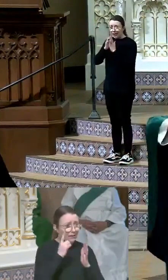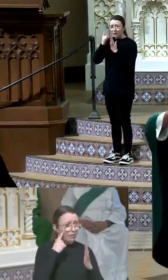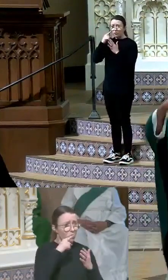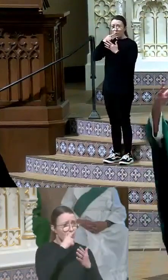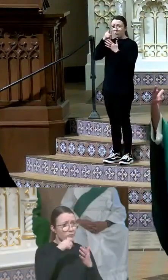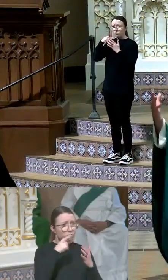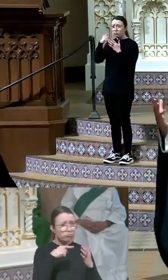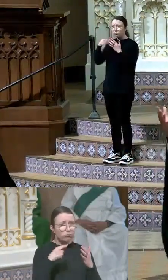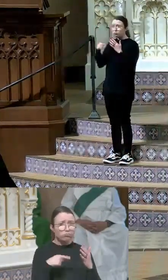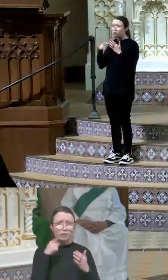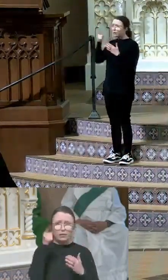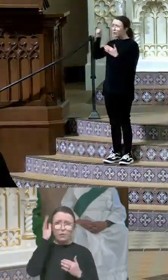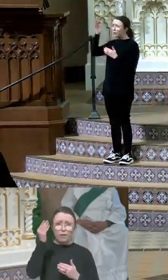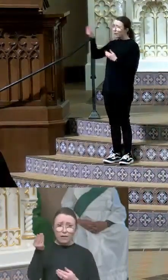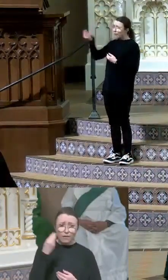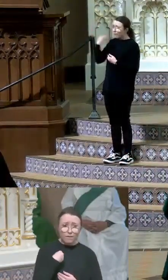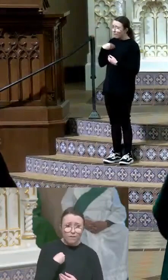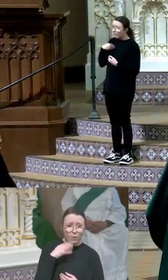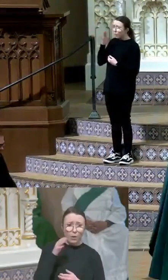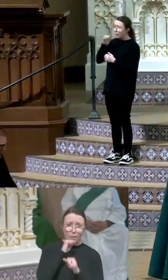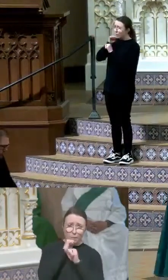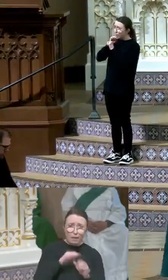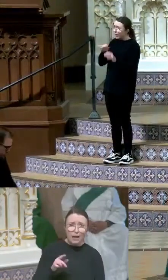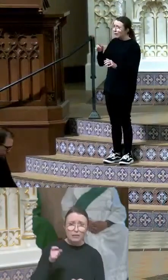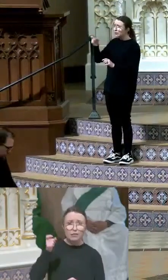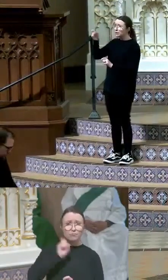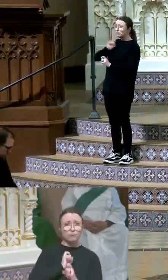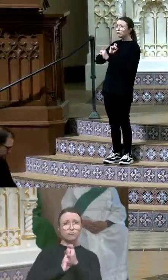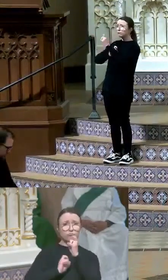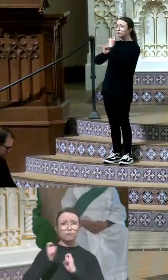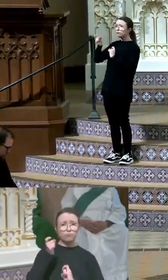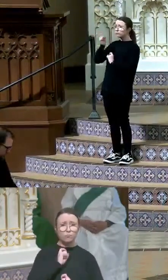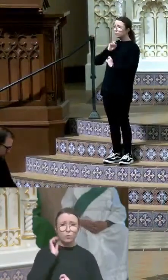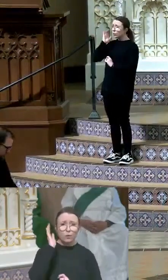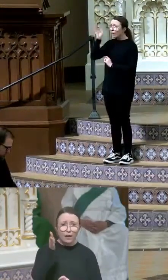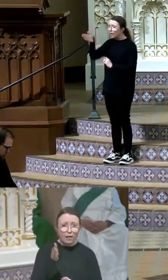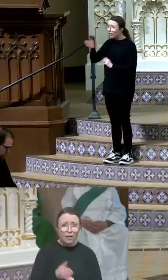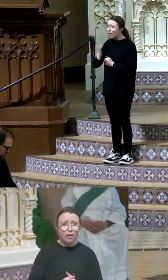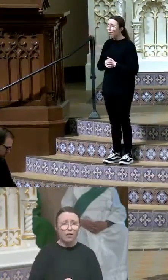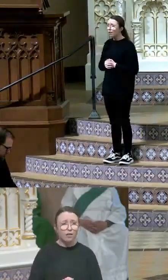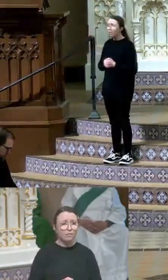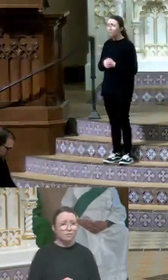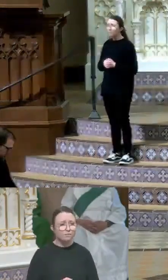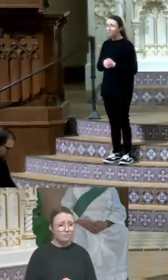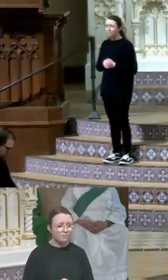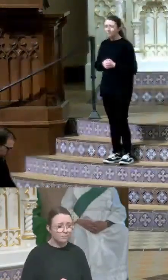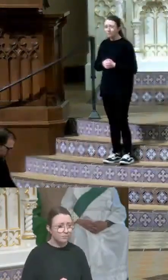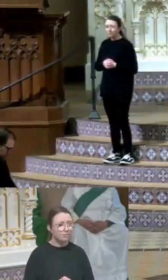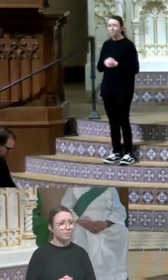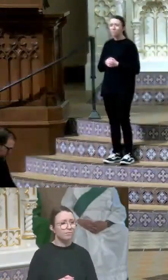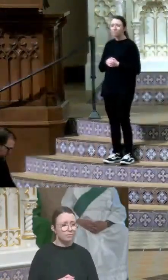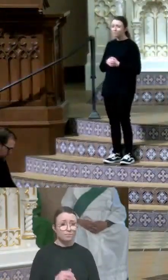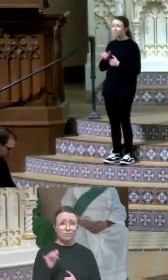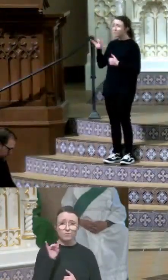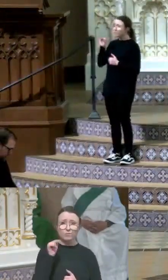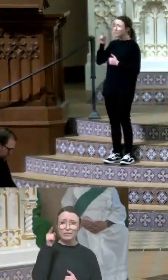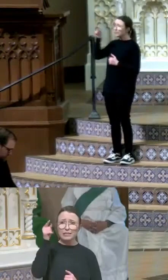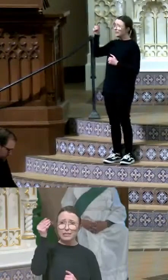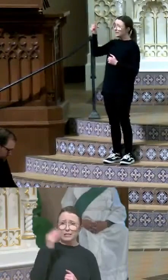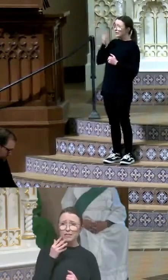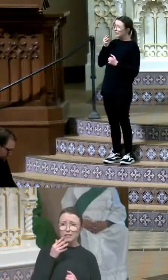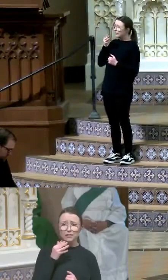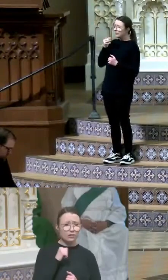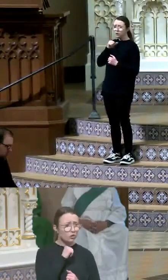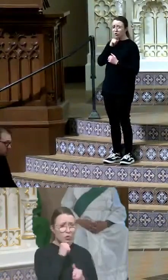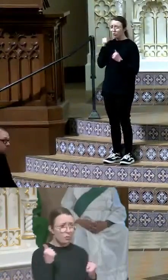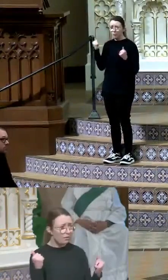a via positiva and then from the via negativa, don't be afraid, or rather, don't you